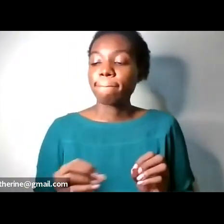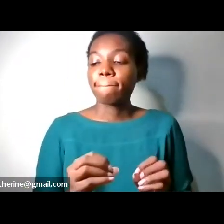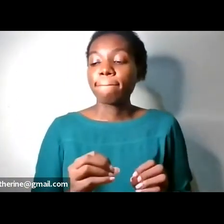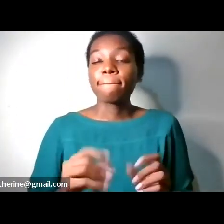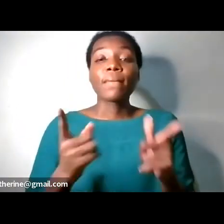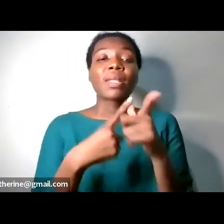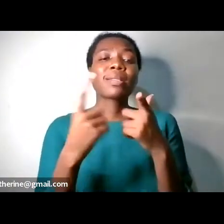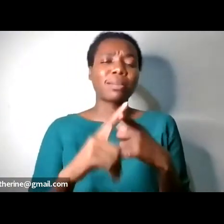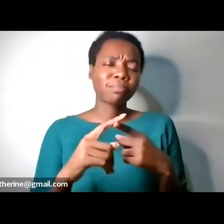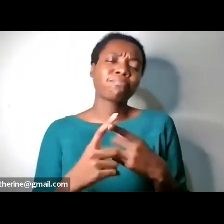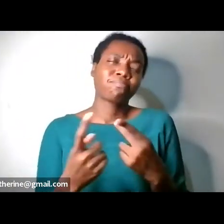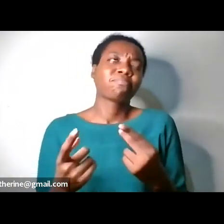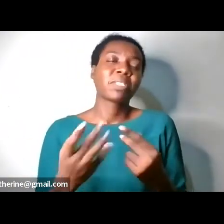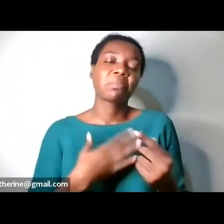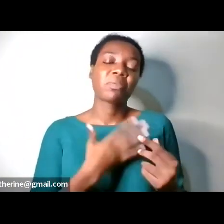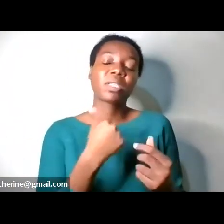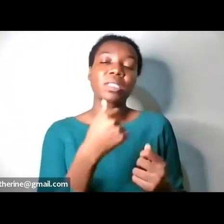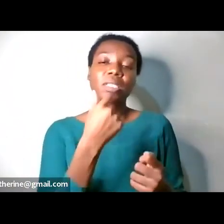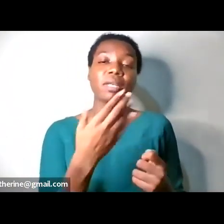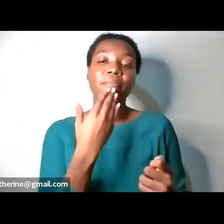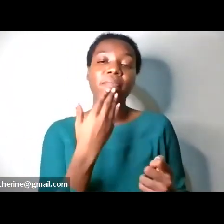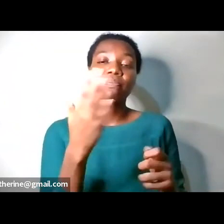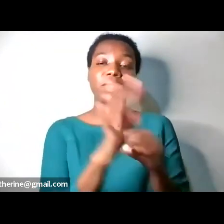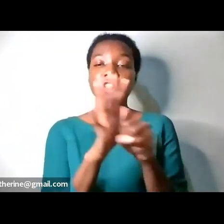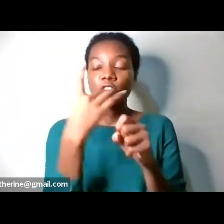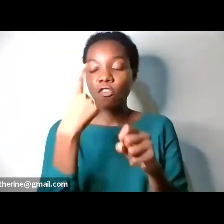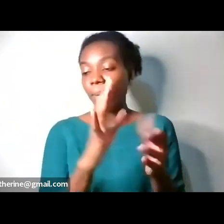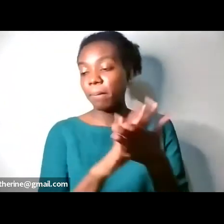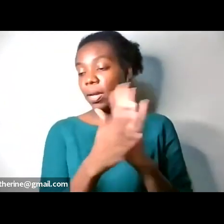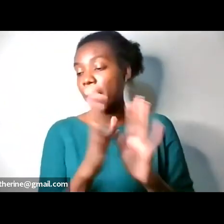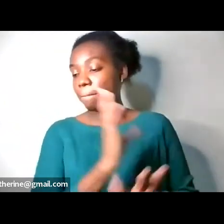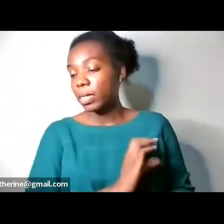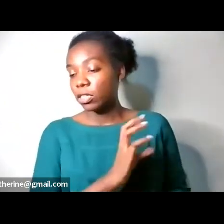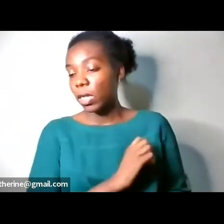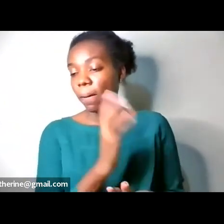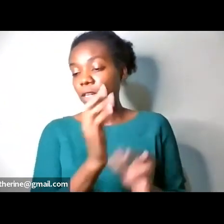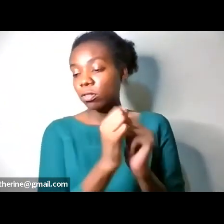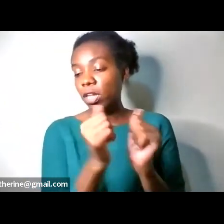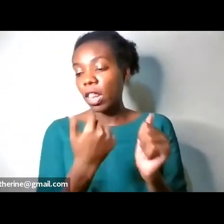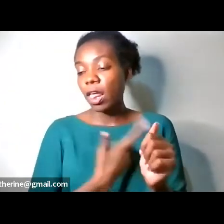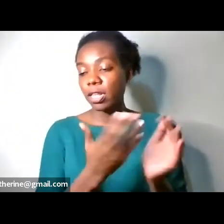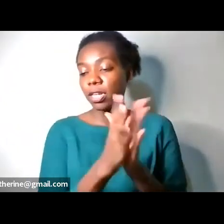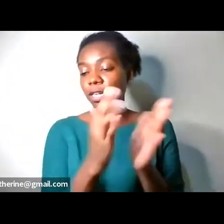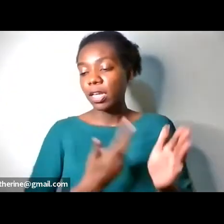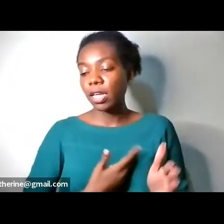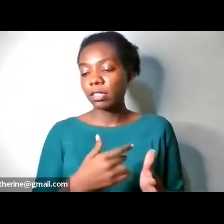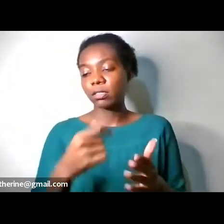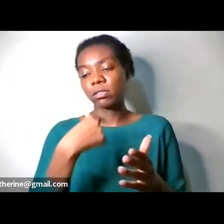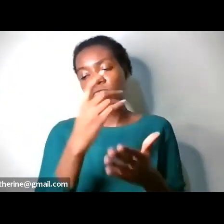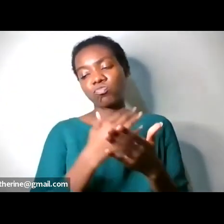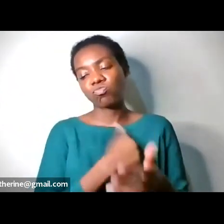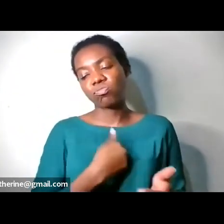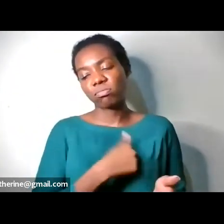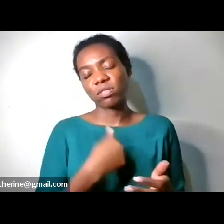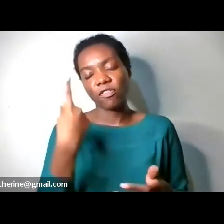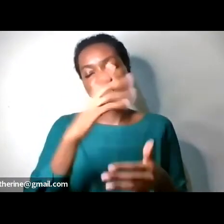I think I want to say thank you to you for being patient and for being here with us. And we apologize on behalf of Tom for the network